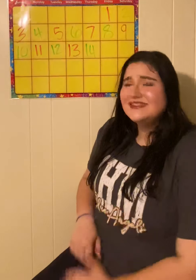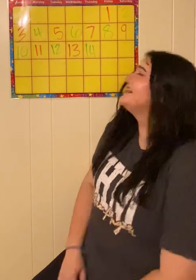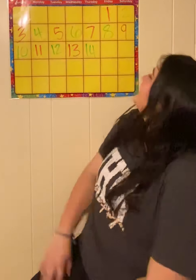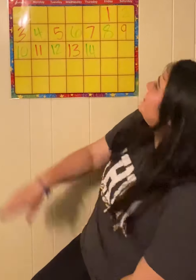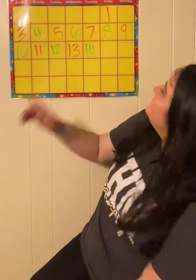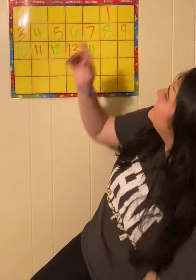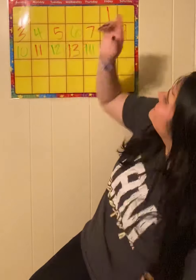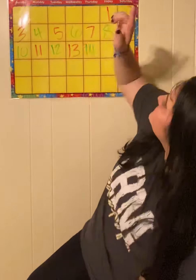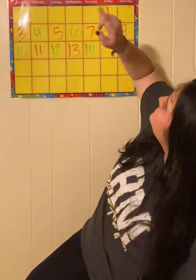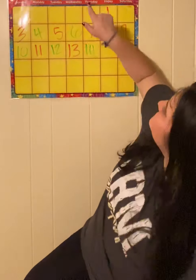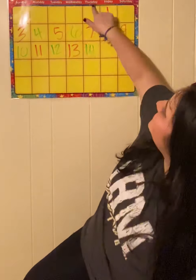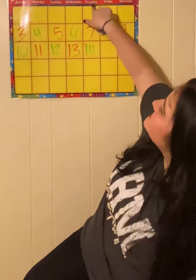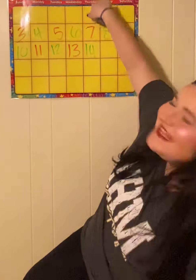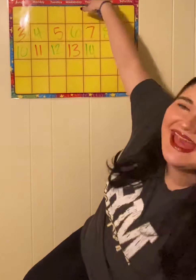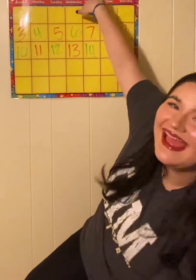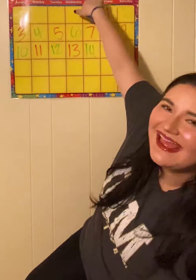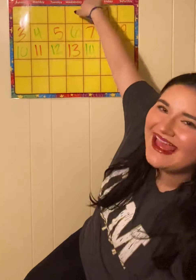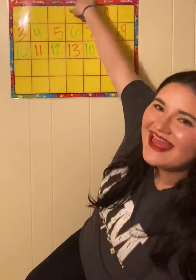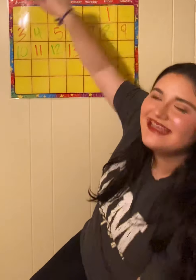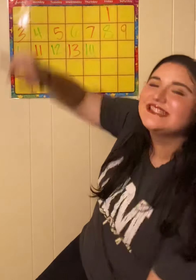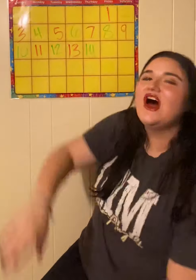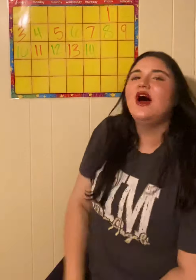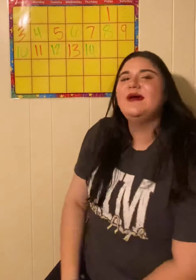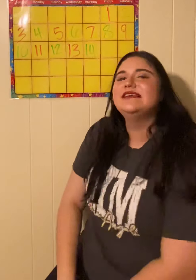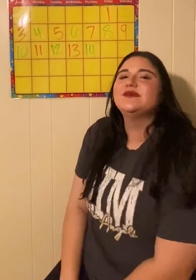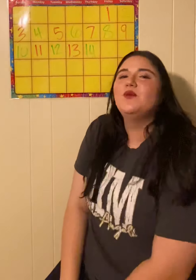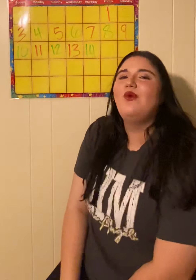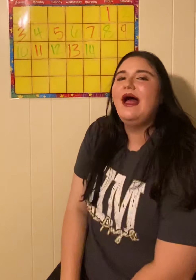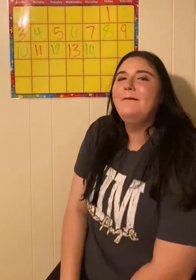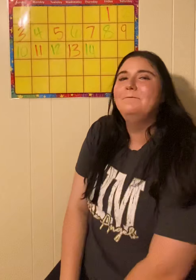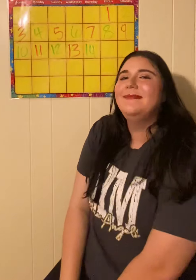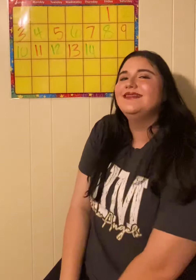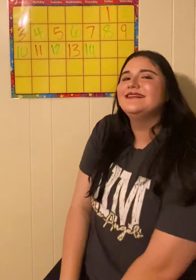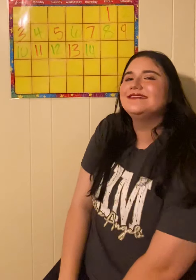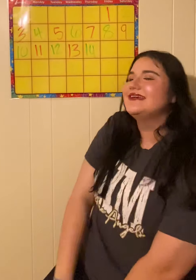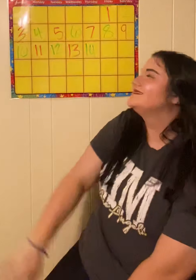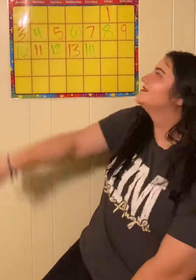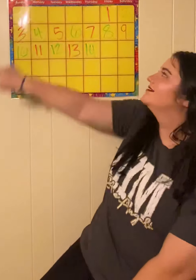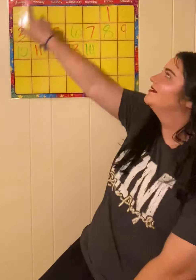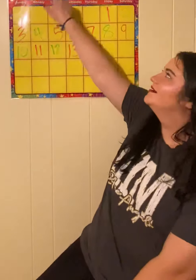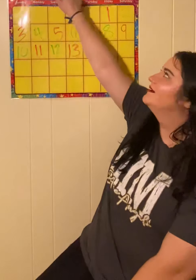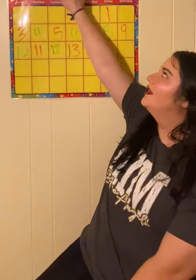Sorry, it was Thursday. And as always, what month is it?